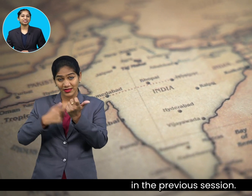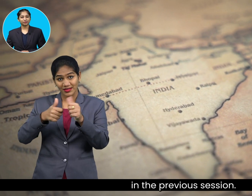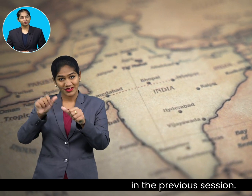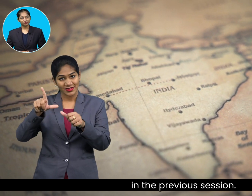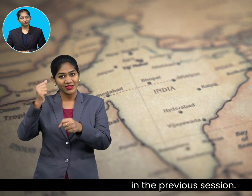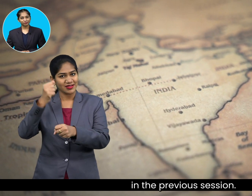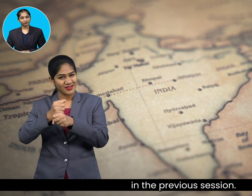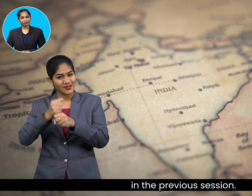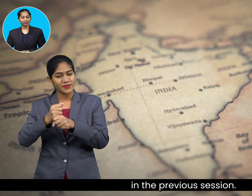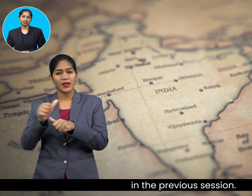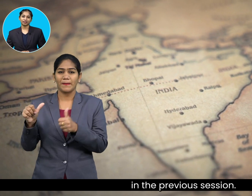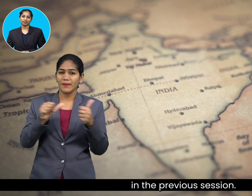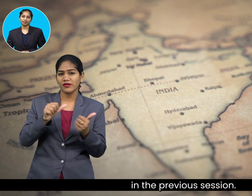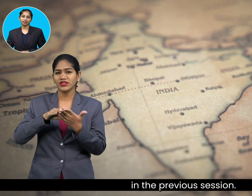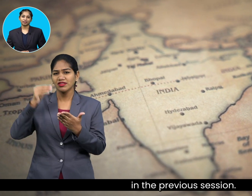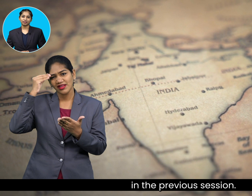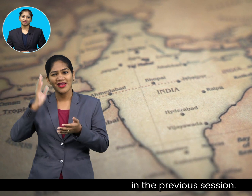session,